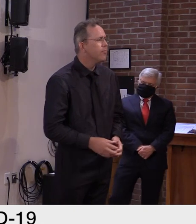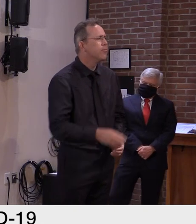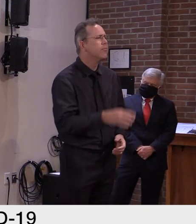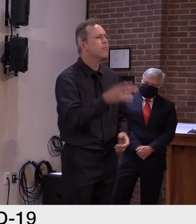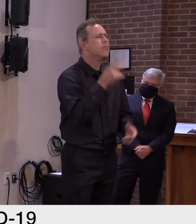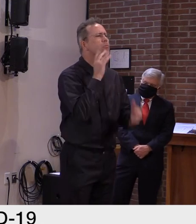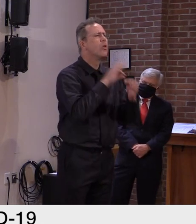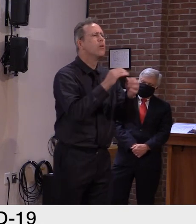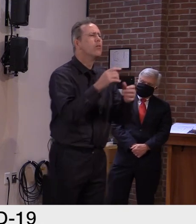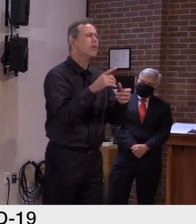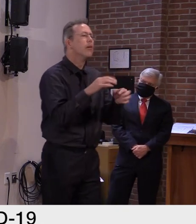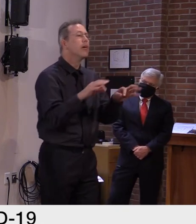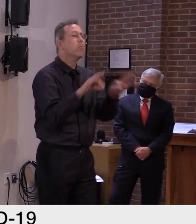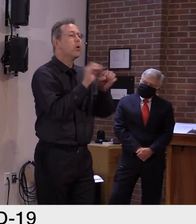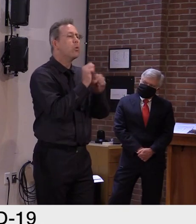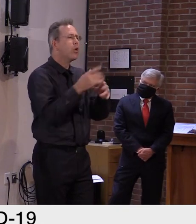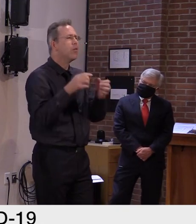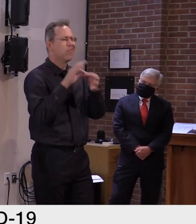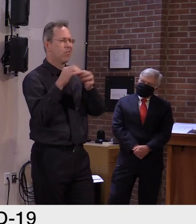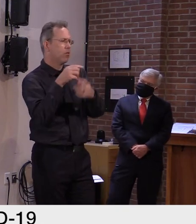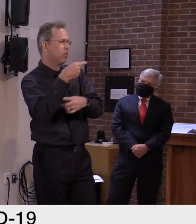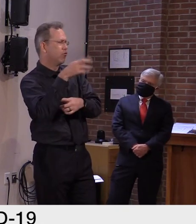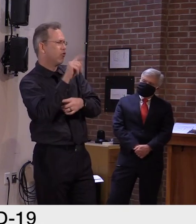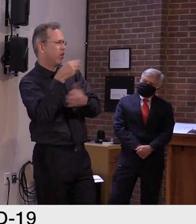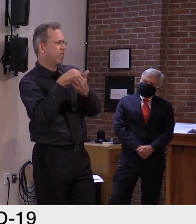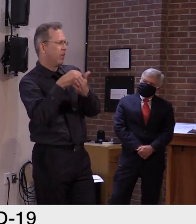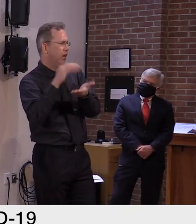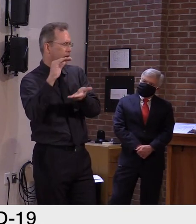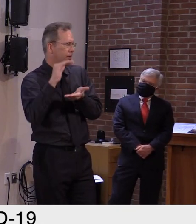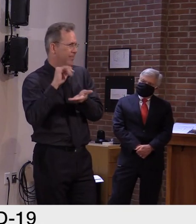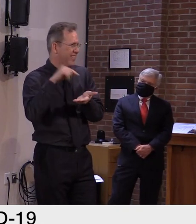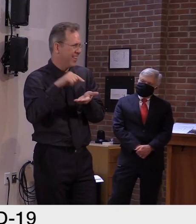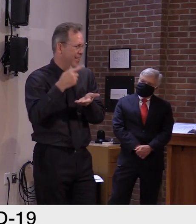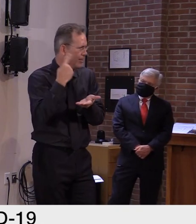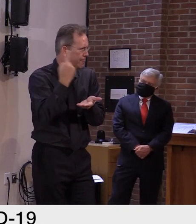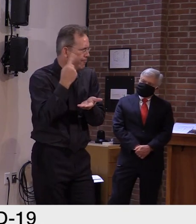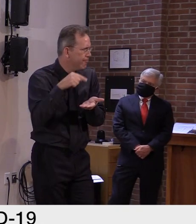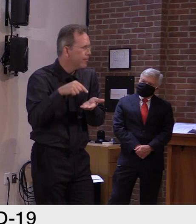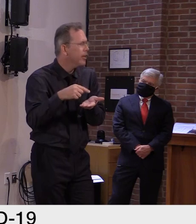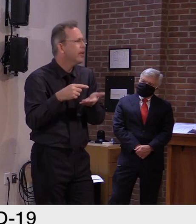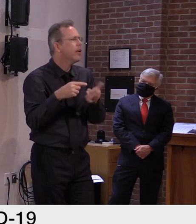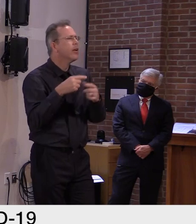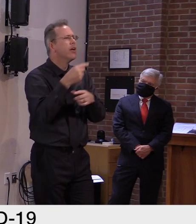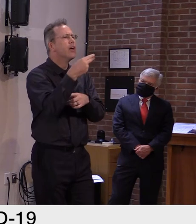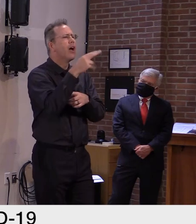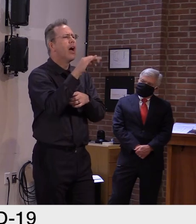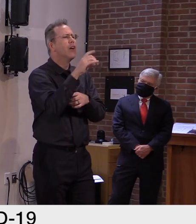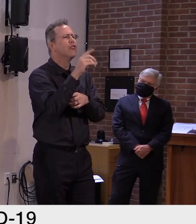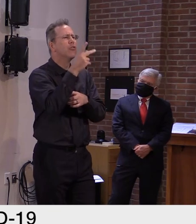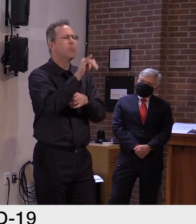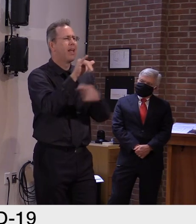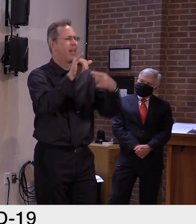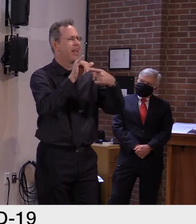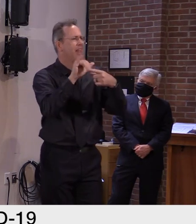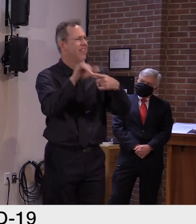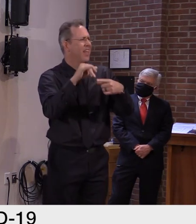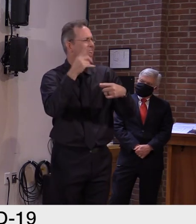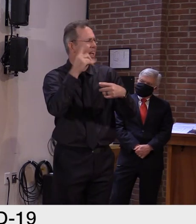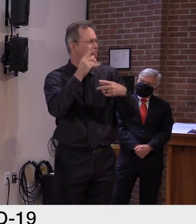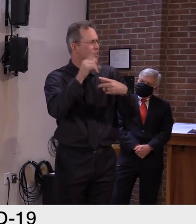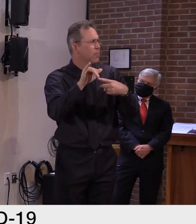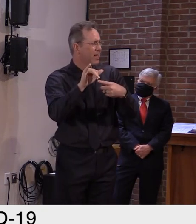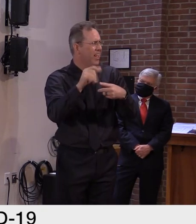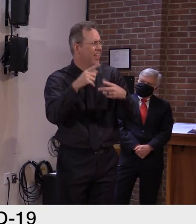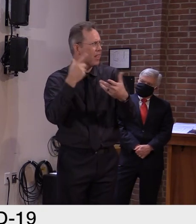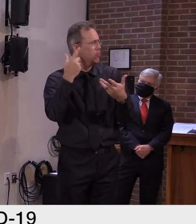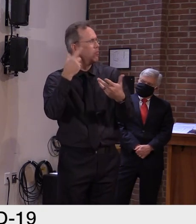their employees can benefit. I did have some correspondence with Walmart in particular, sent